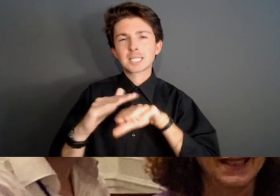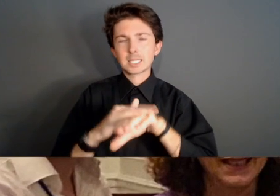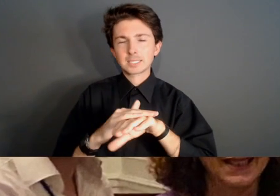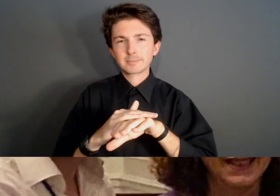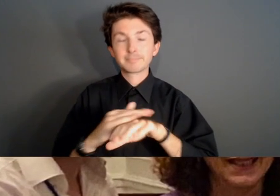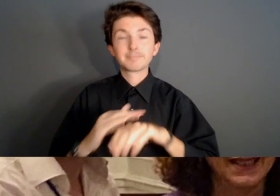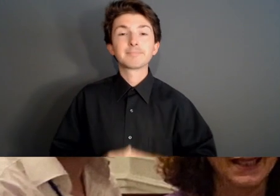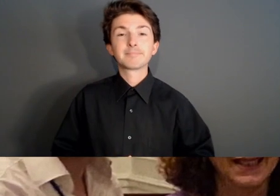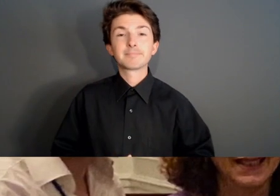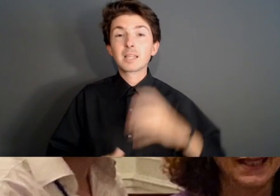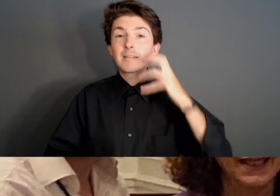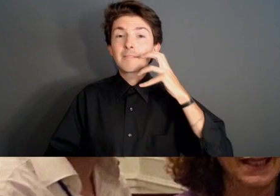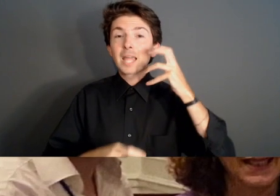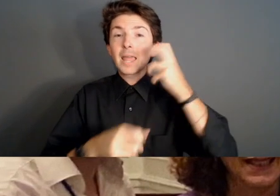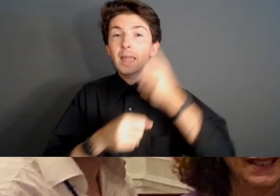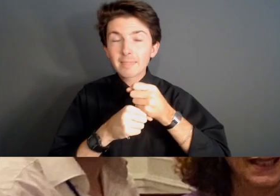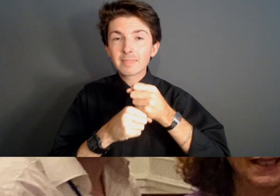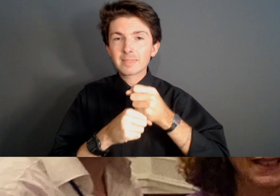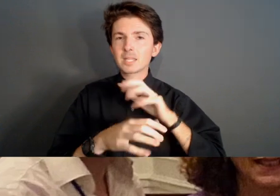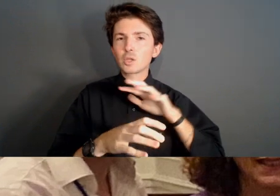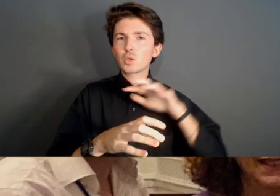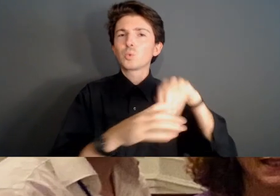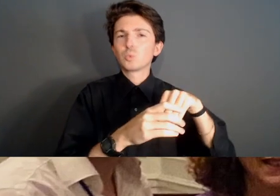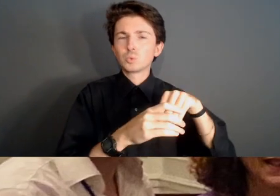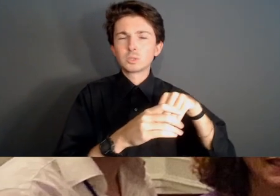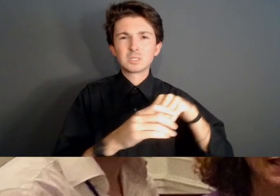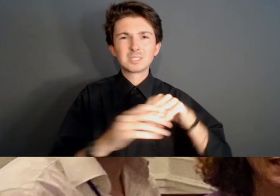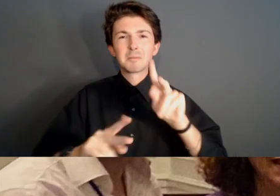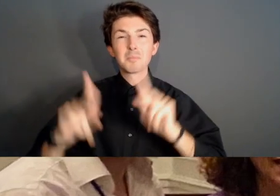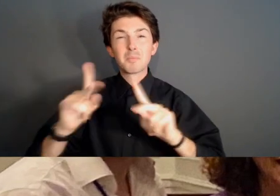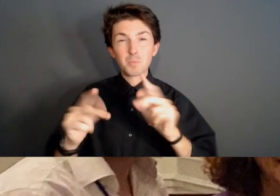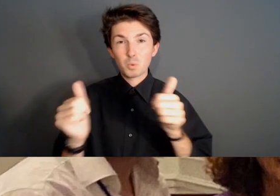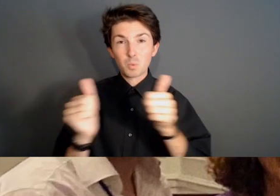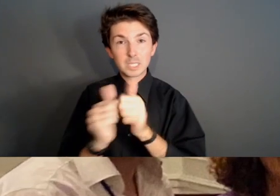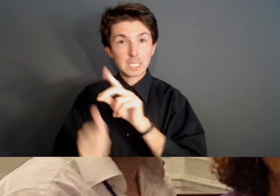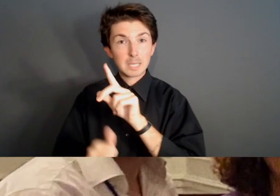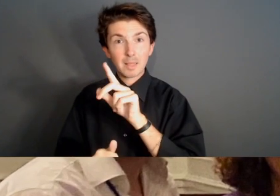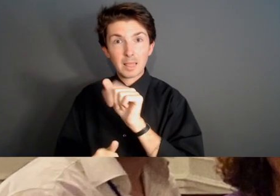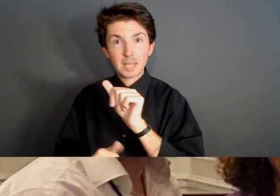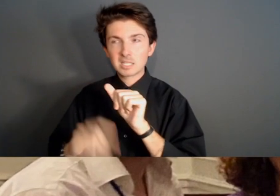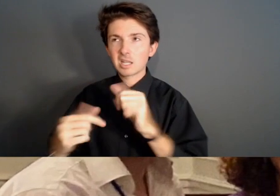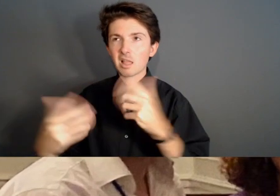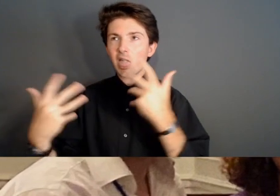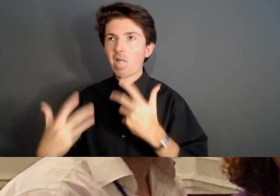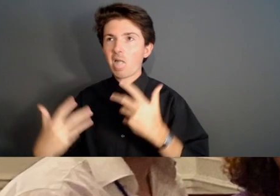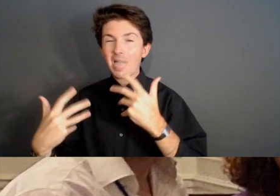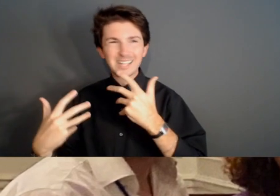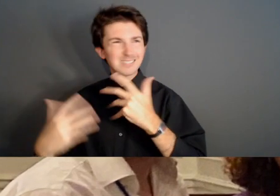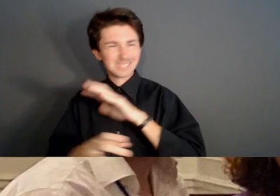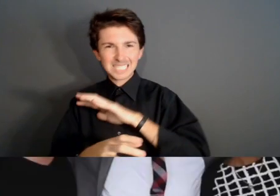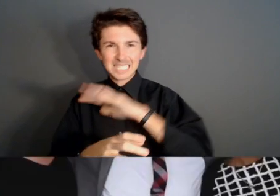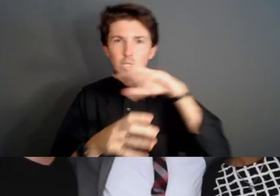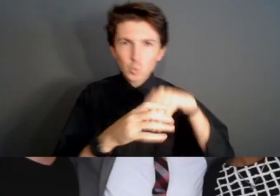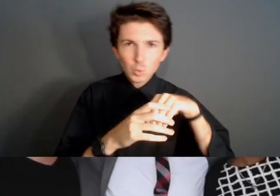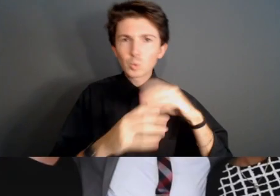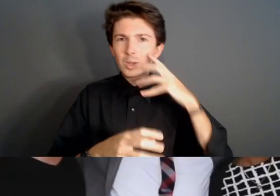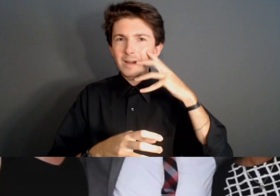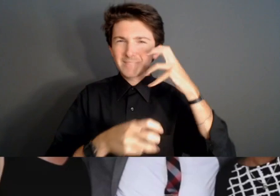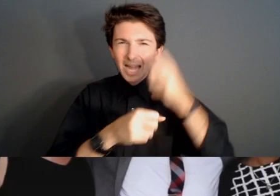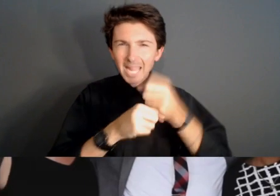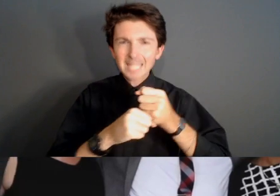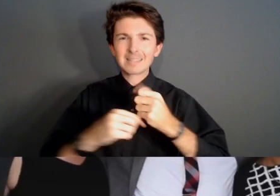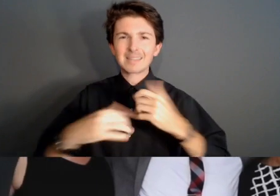inclusion, which ensures the inclusion of people with disabilities in faith-based communities. We